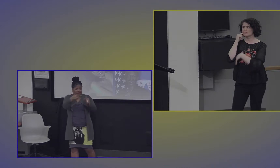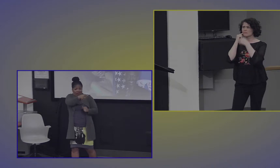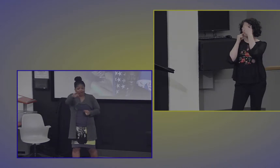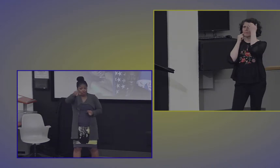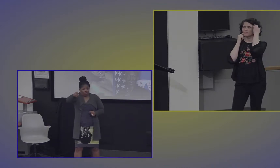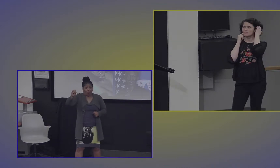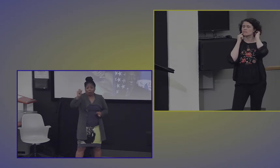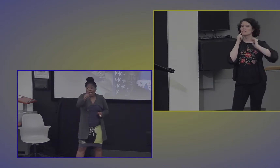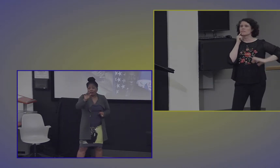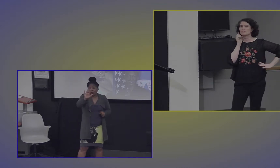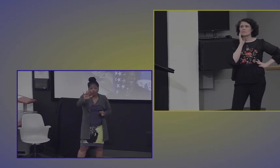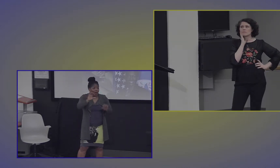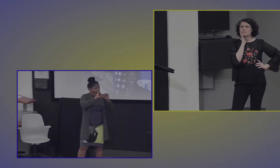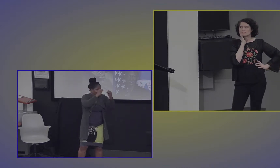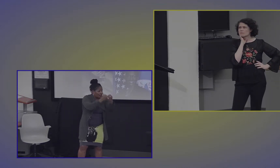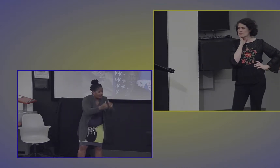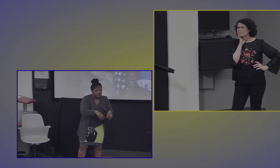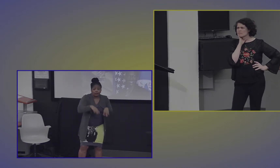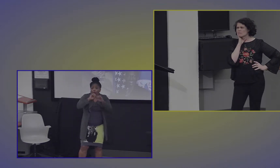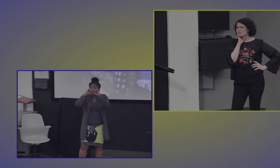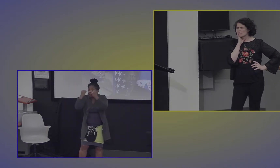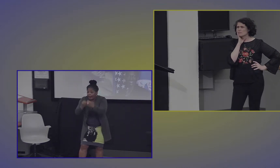happening? So each and every one of